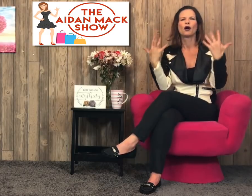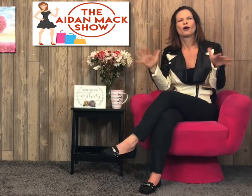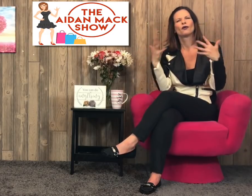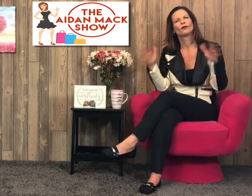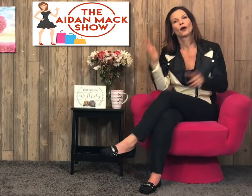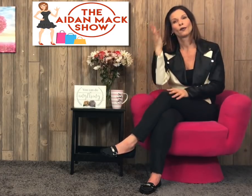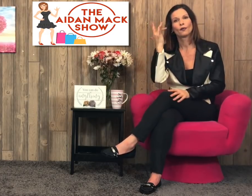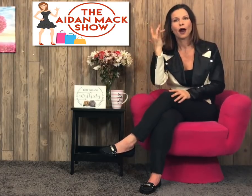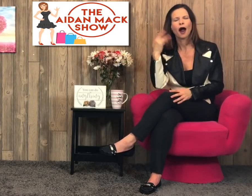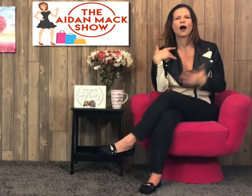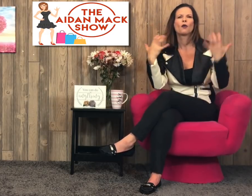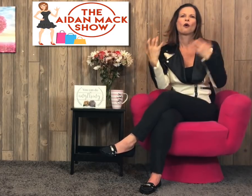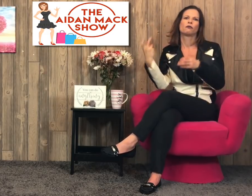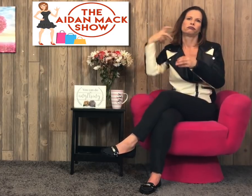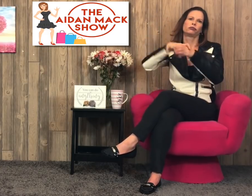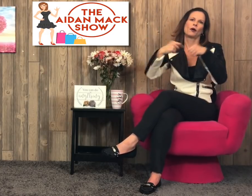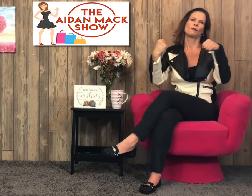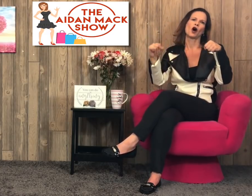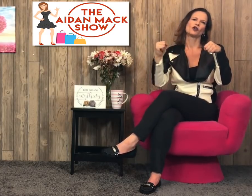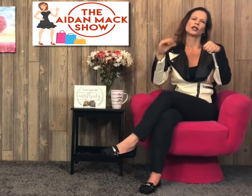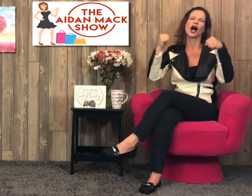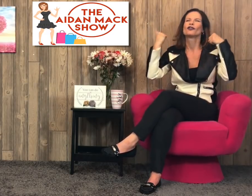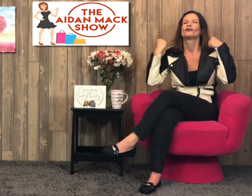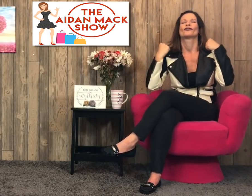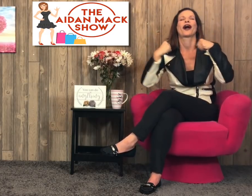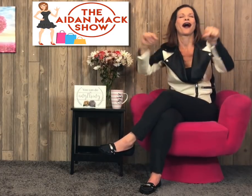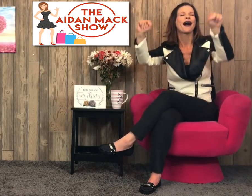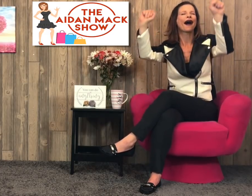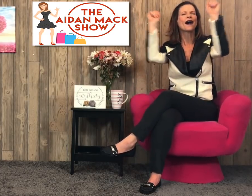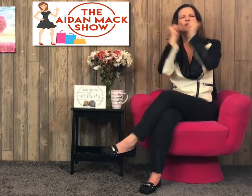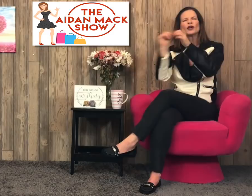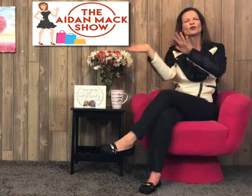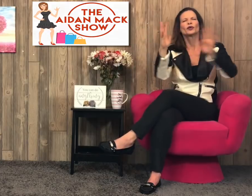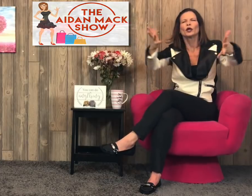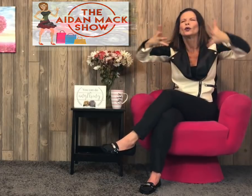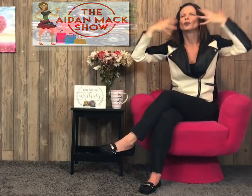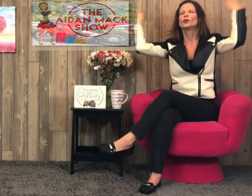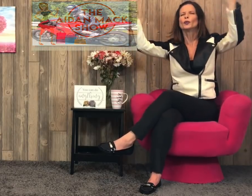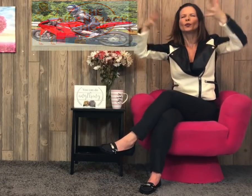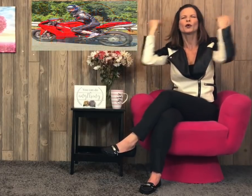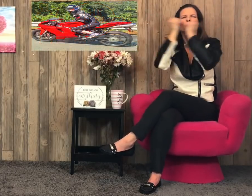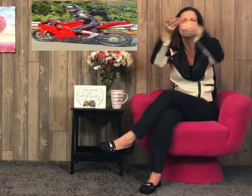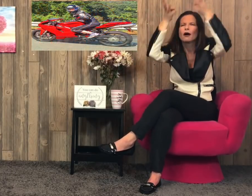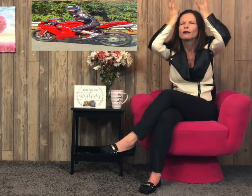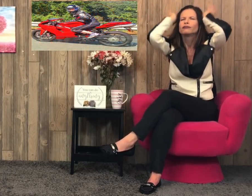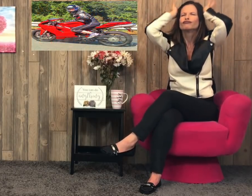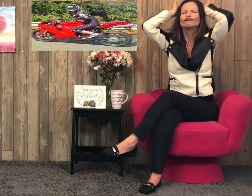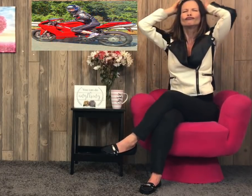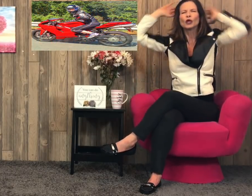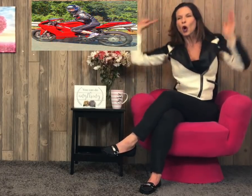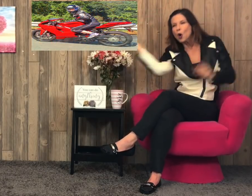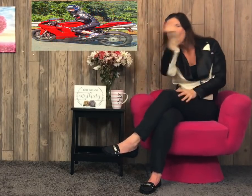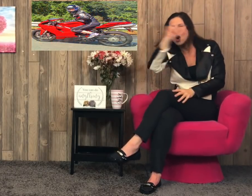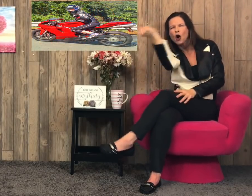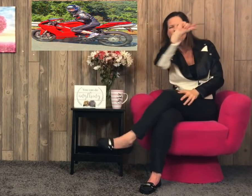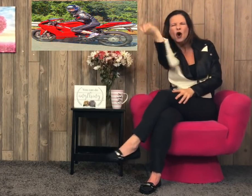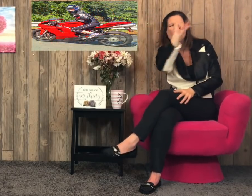I'm looking forward to the spring already because I just can't wait to ride on my motorcycle again and feel that feeling of the wind blowing through my